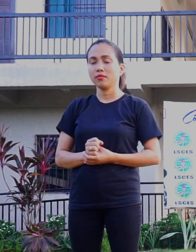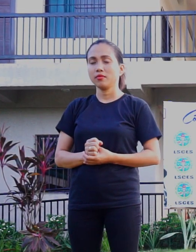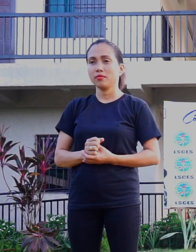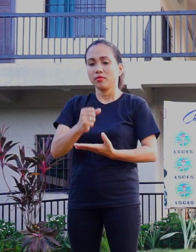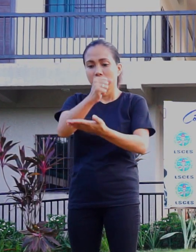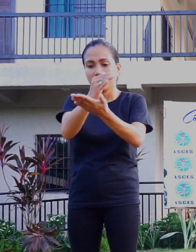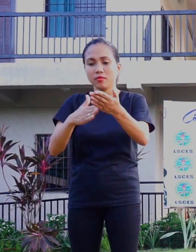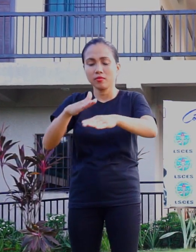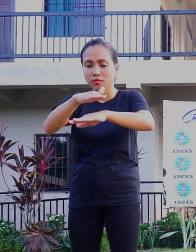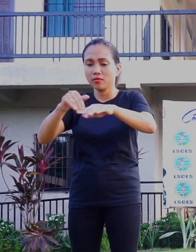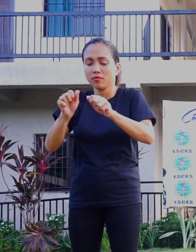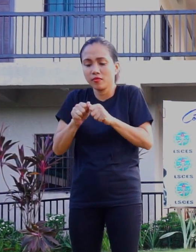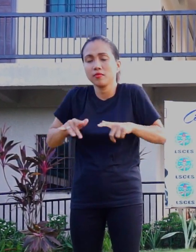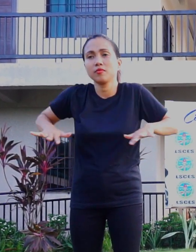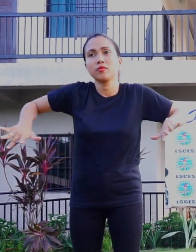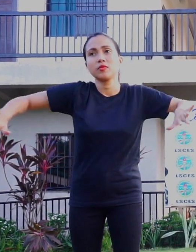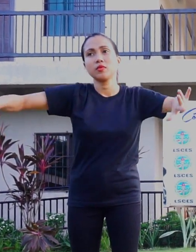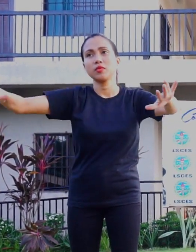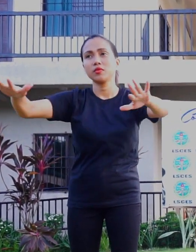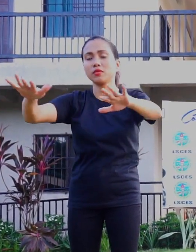Some call me nature.